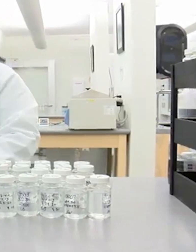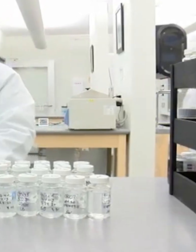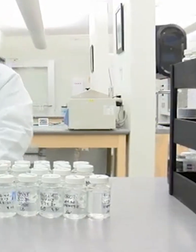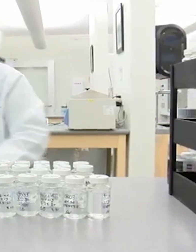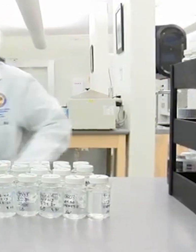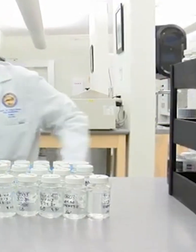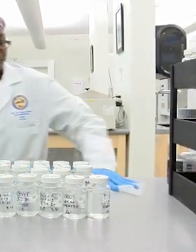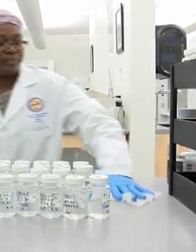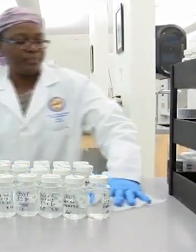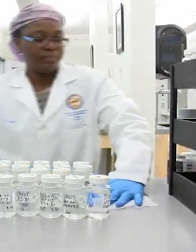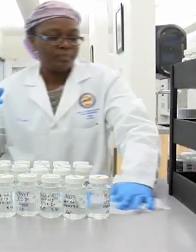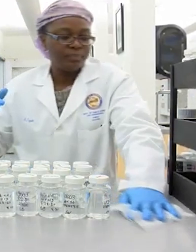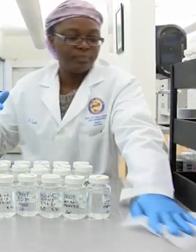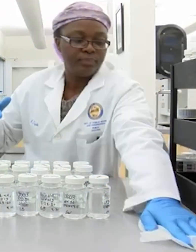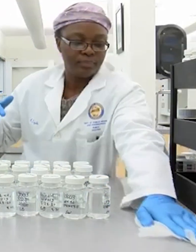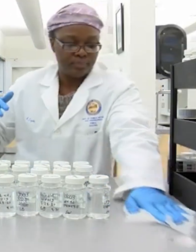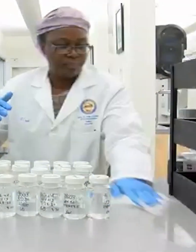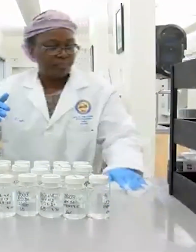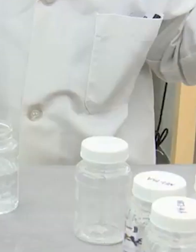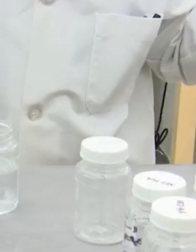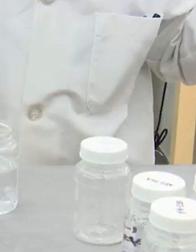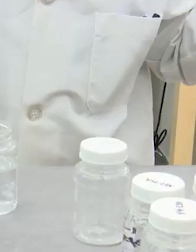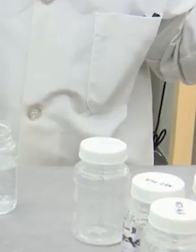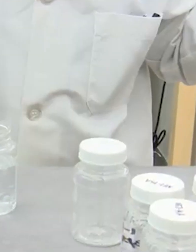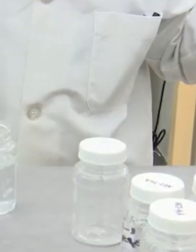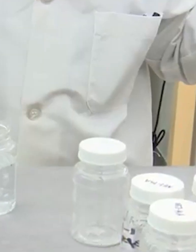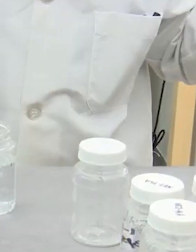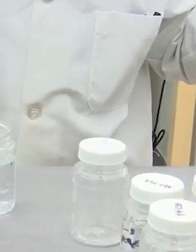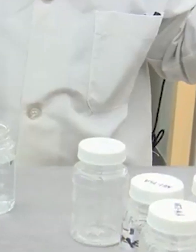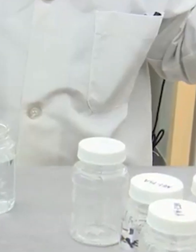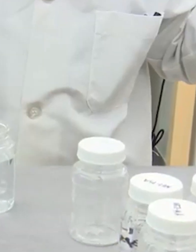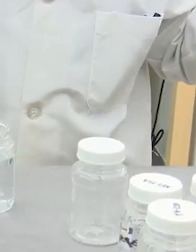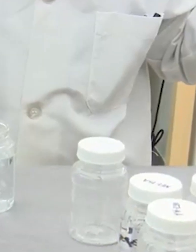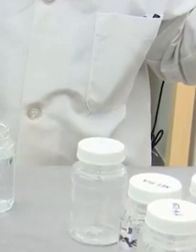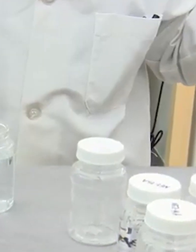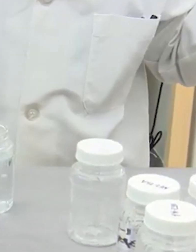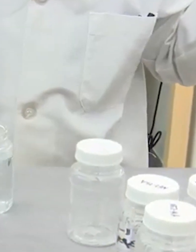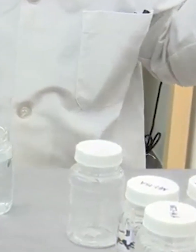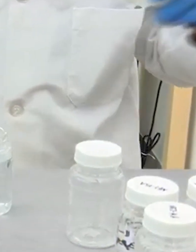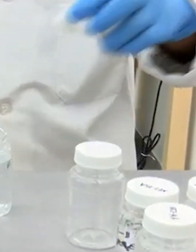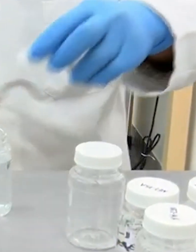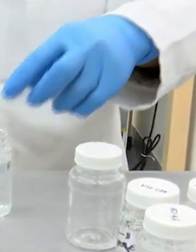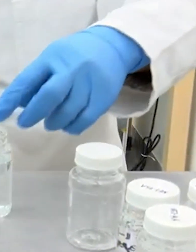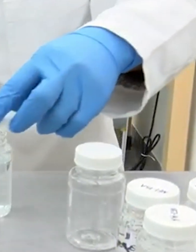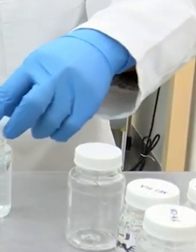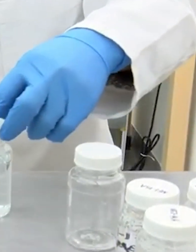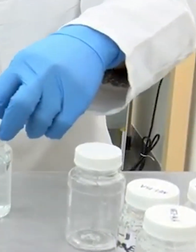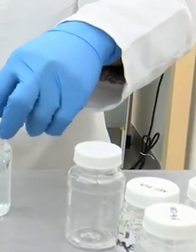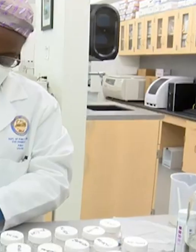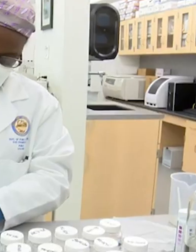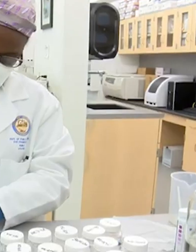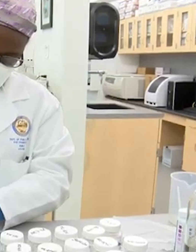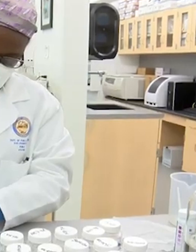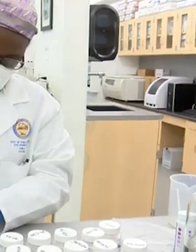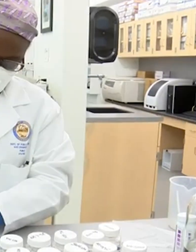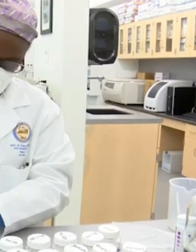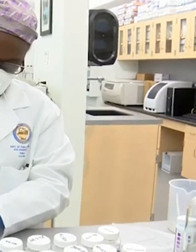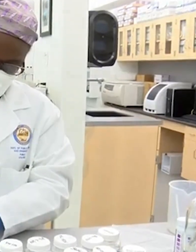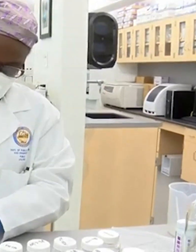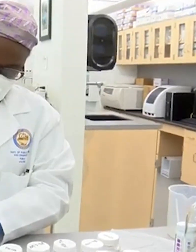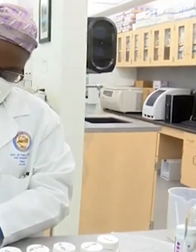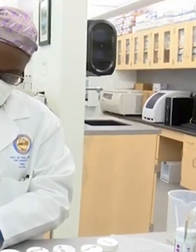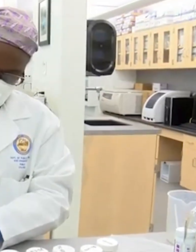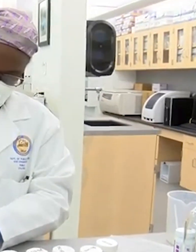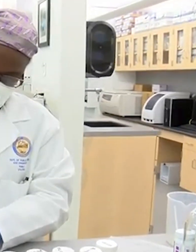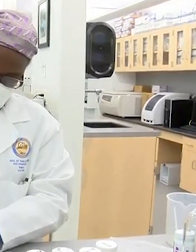18 hours, and the 18 hours will come up about 7 a.m. tomorrow. So